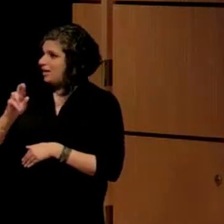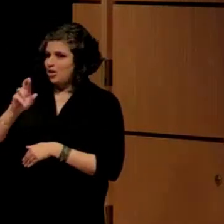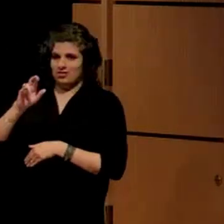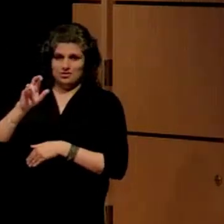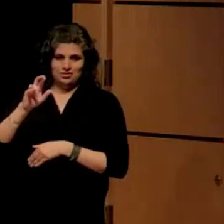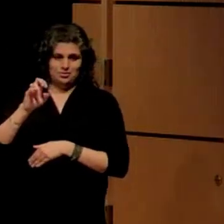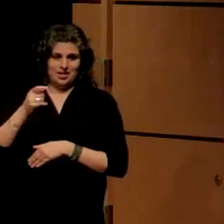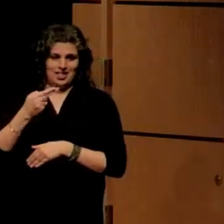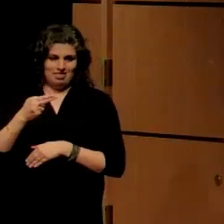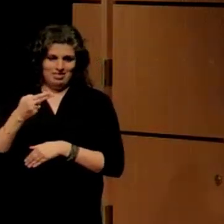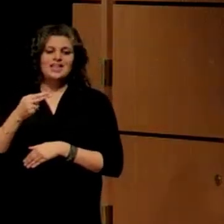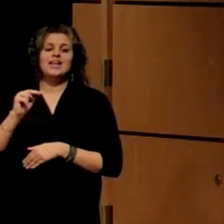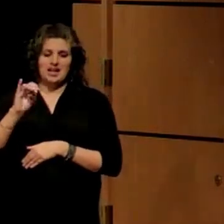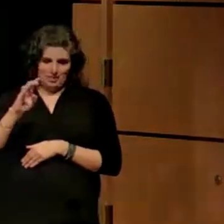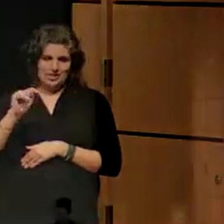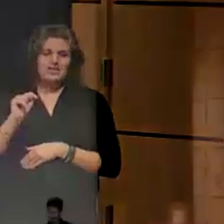Chief Financial Officer.